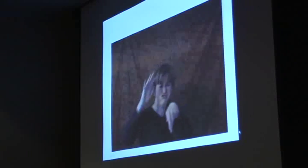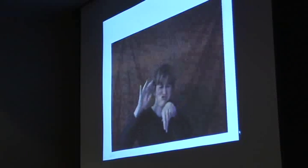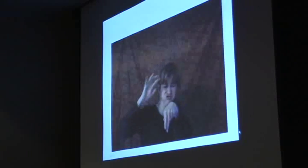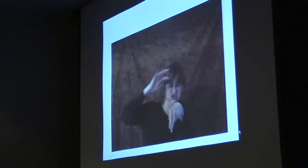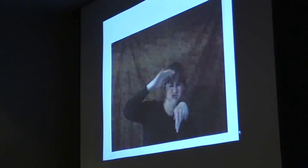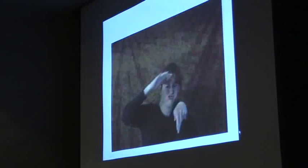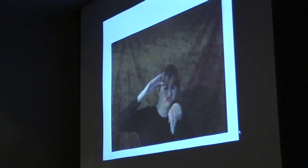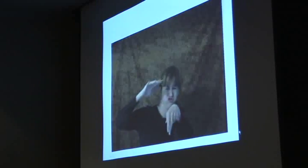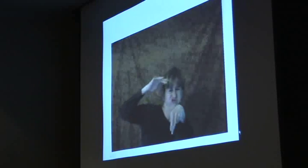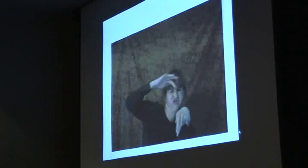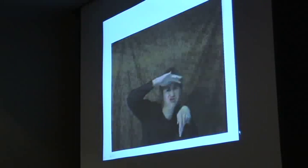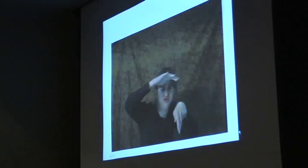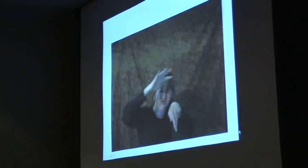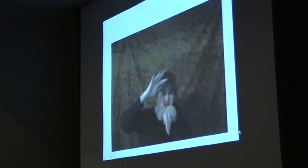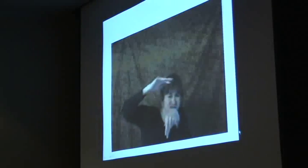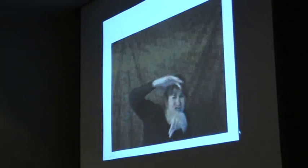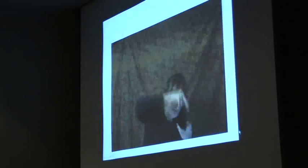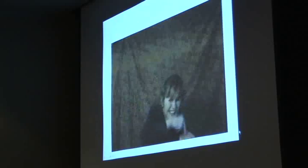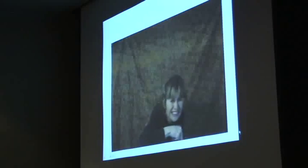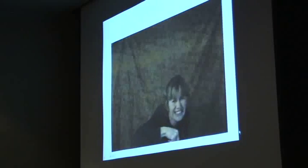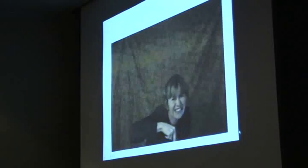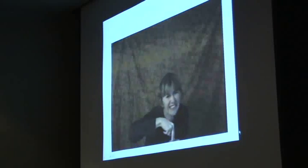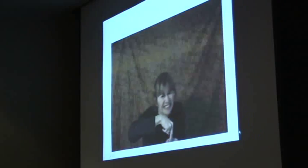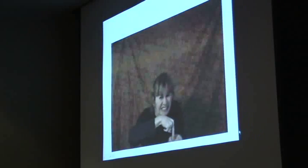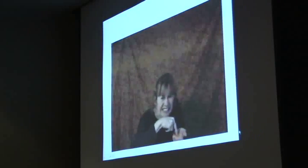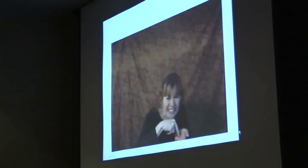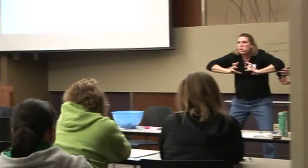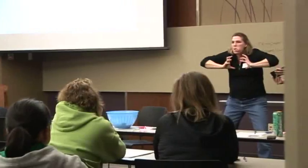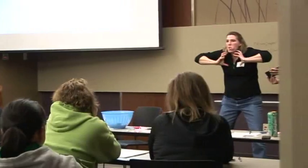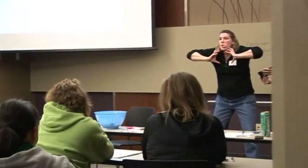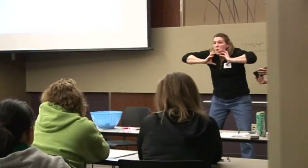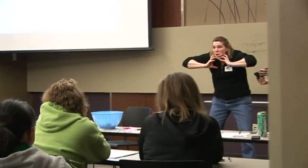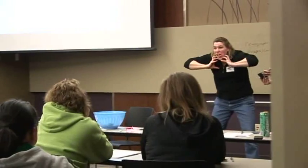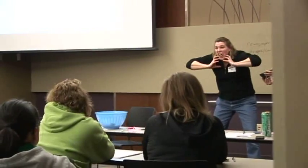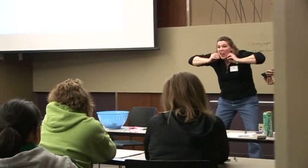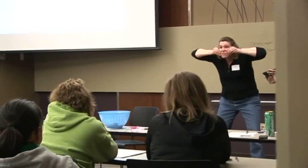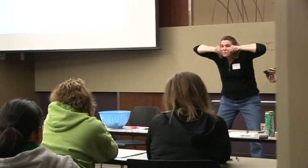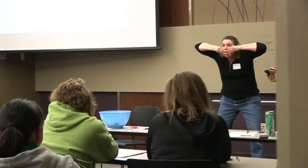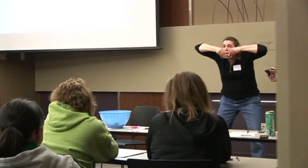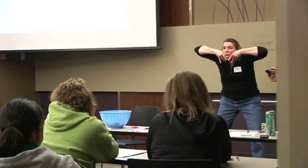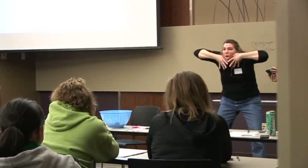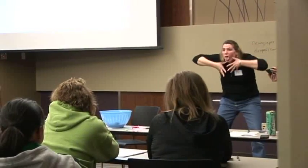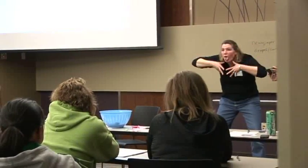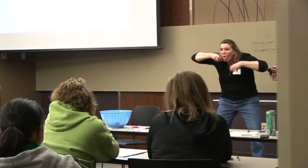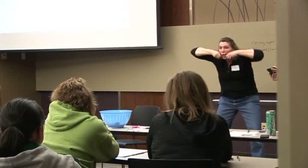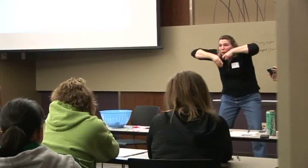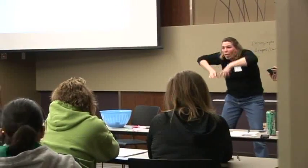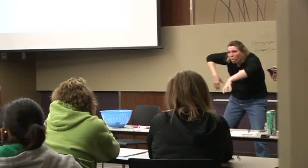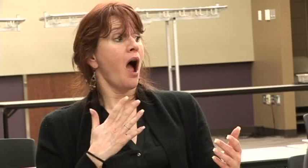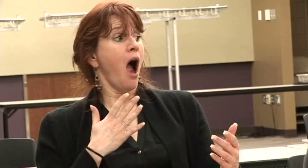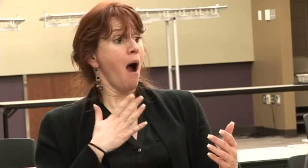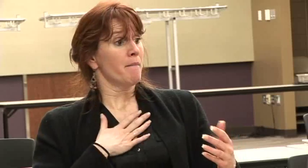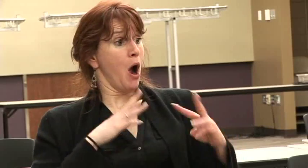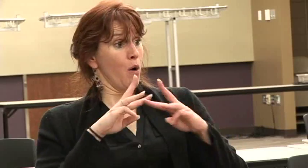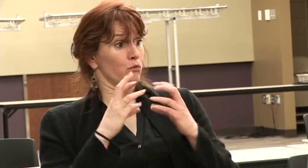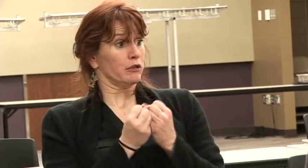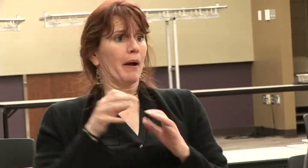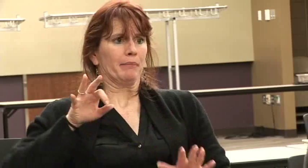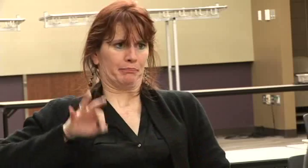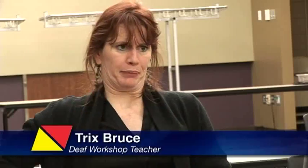Classifiers are often used to tell stories. They visually represent events showing movement and location. My workshop